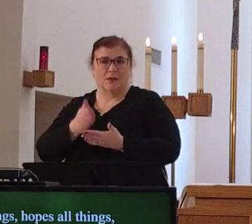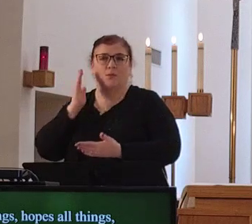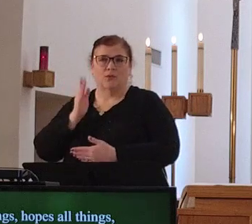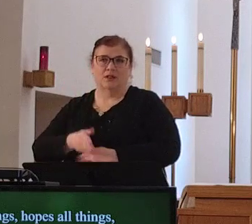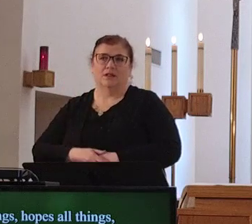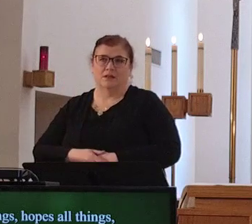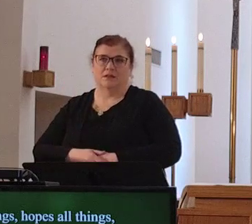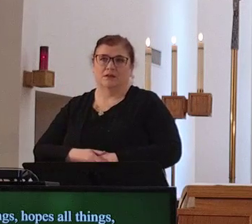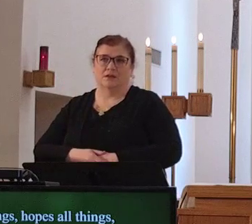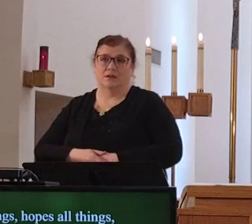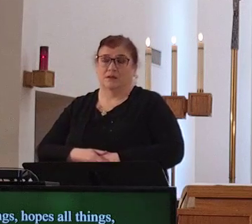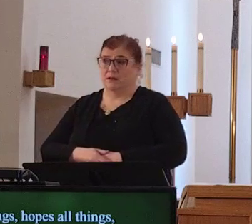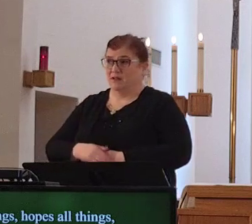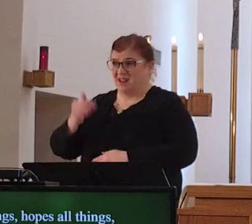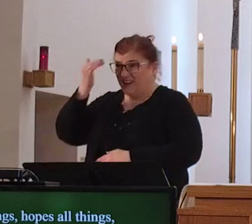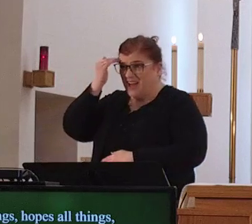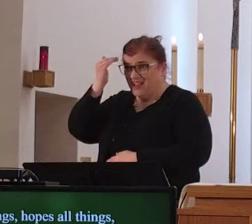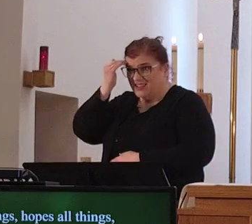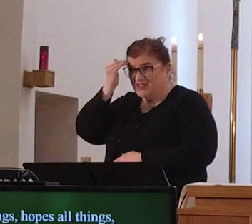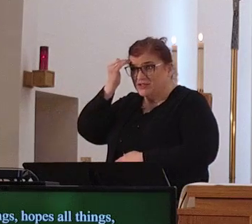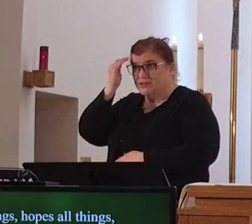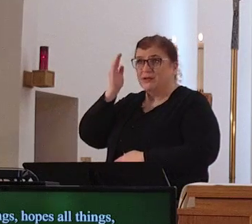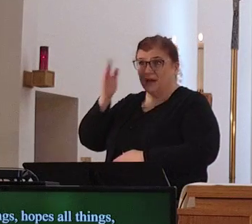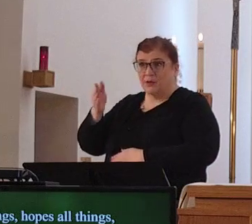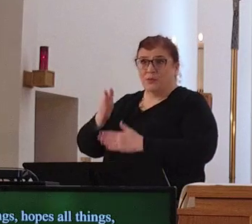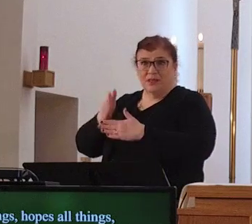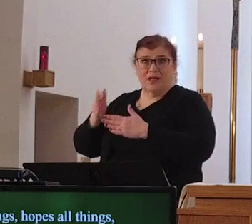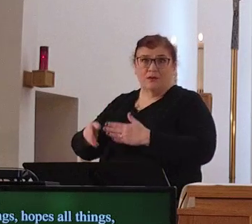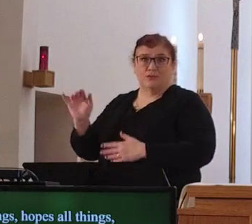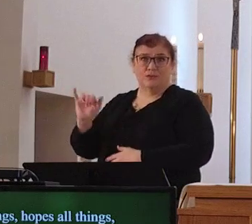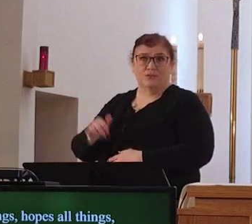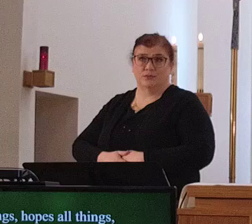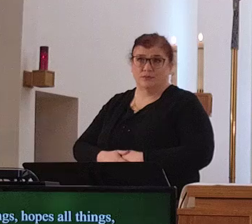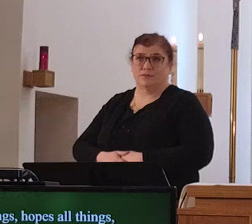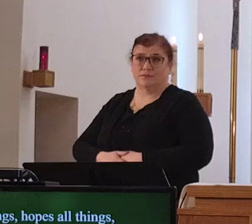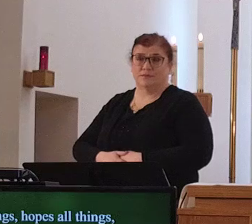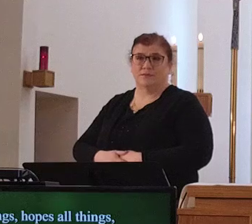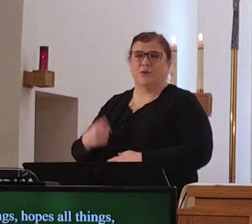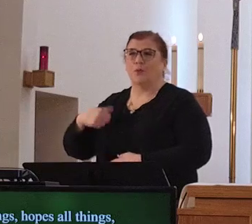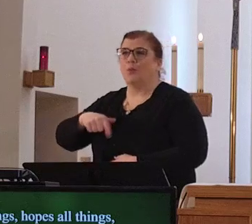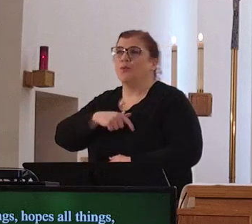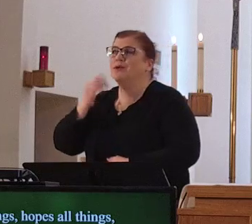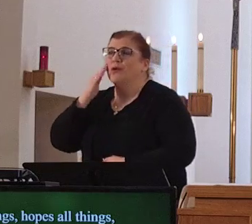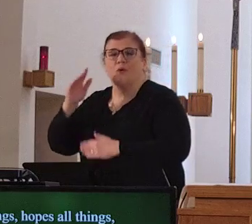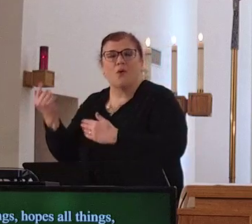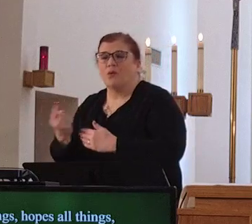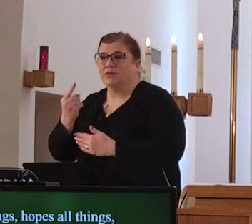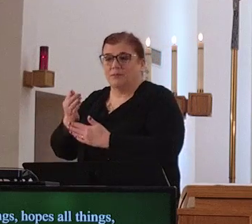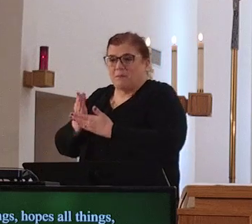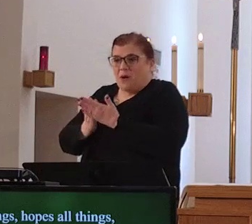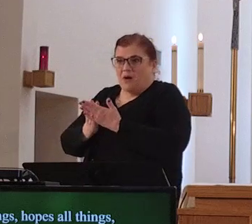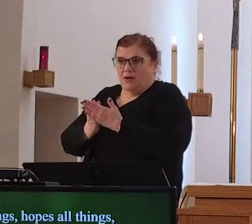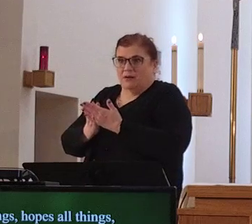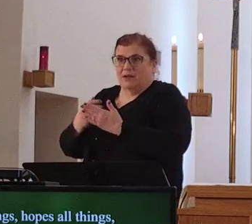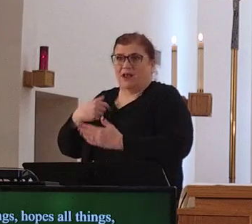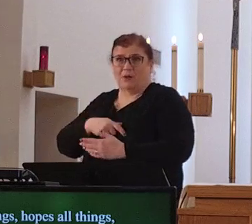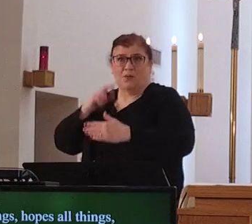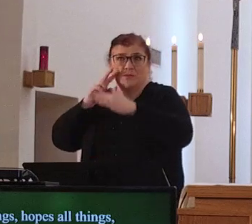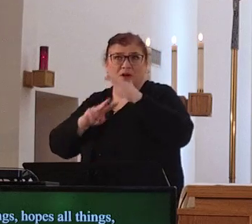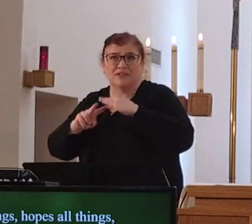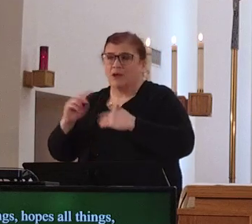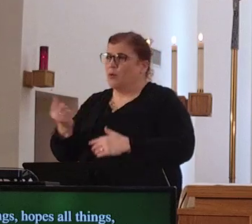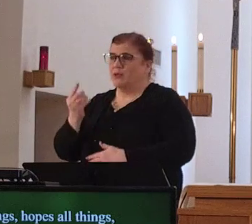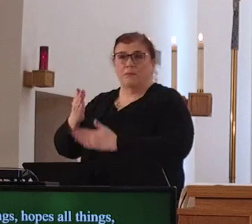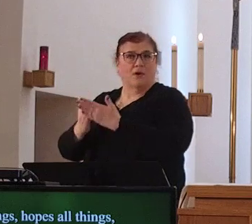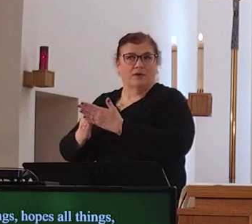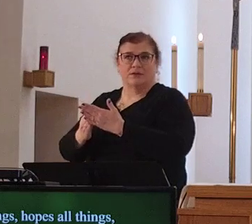cease. As for knowledge, it will come to an end. For we know only in part, and we prophesy